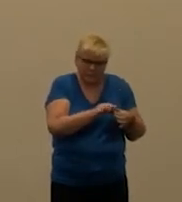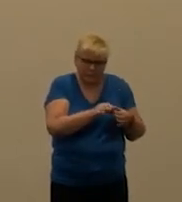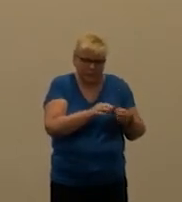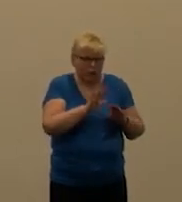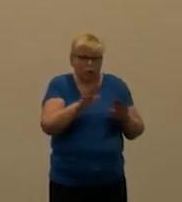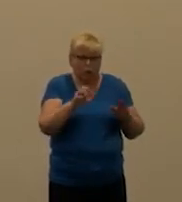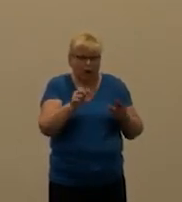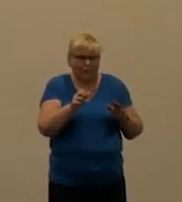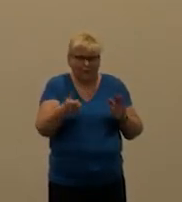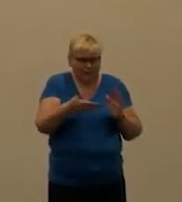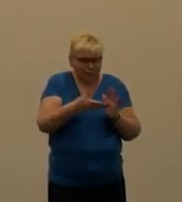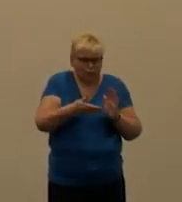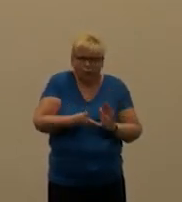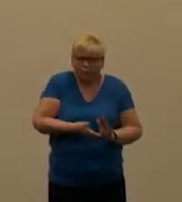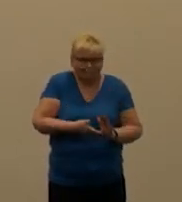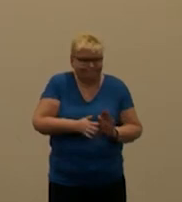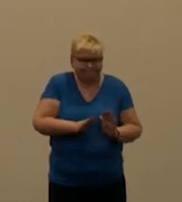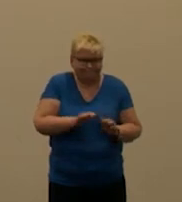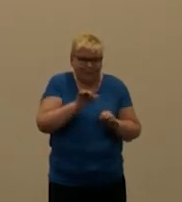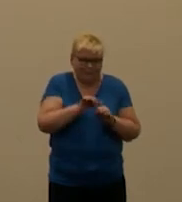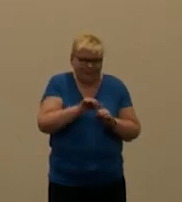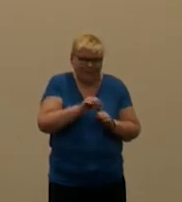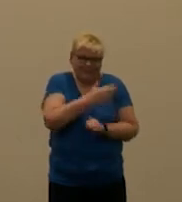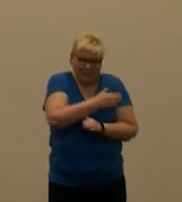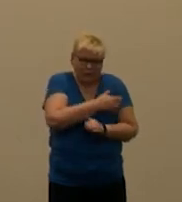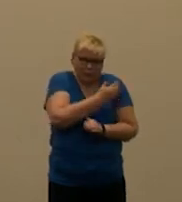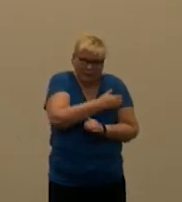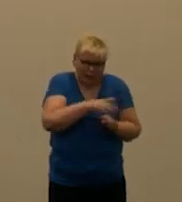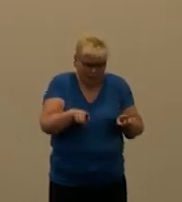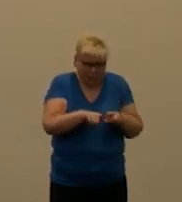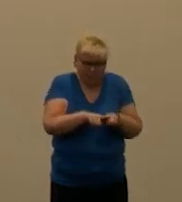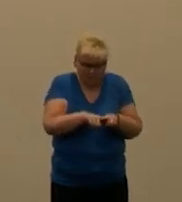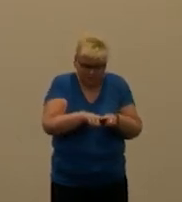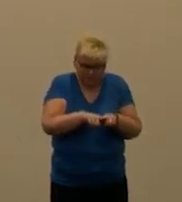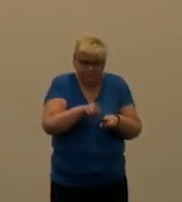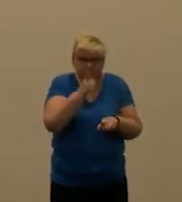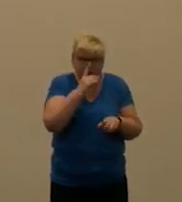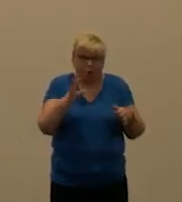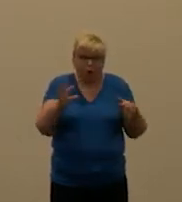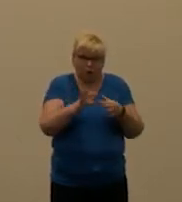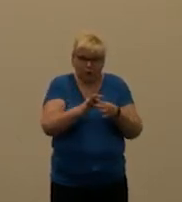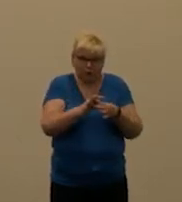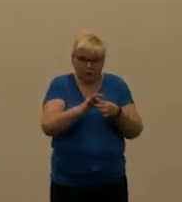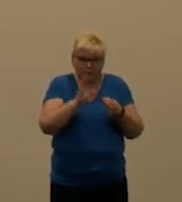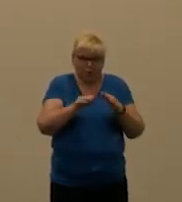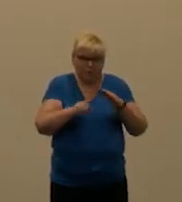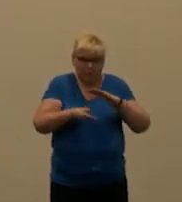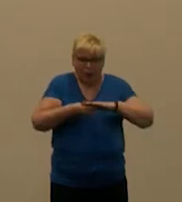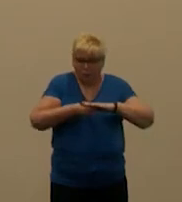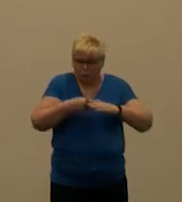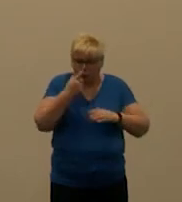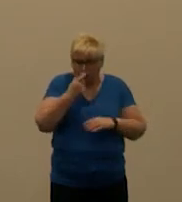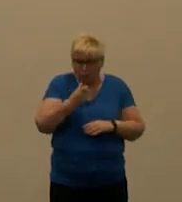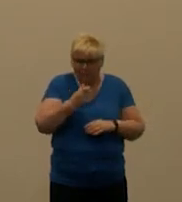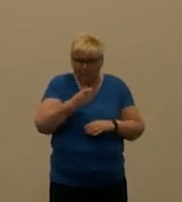have point-to-site VPN connection available, only site-to-site VPN. You can connect virtual networks from the cloud for sure. You have